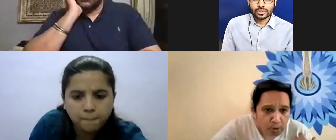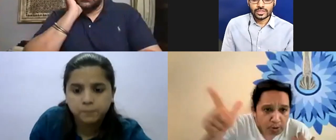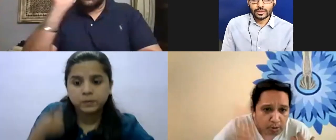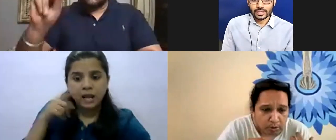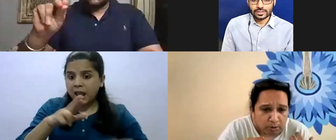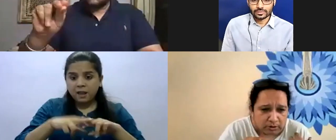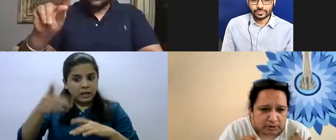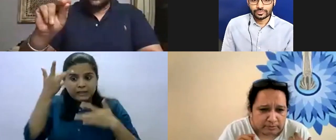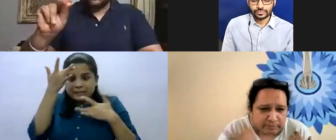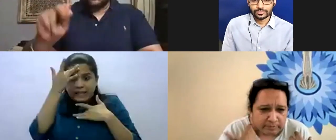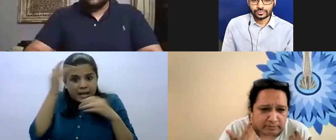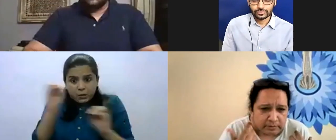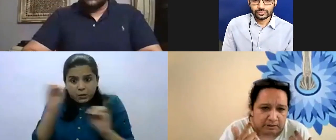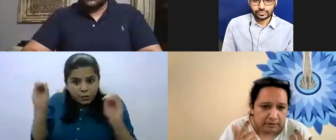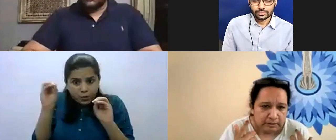you have to take the vaccine.